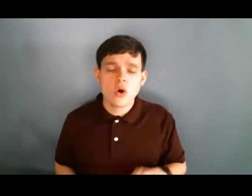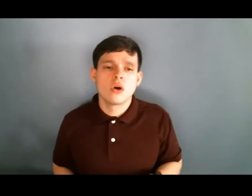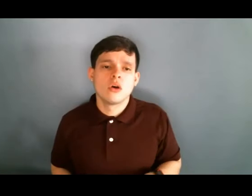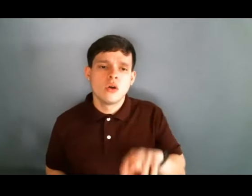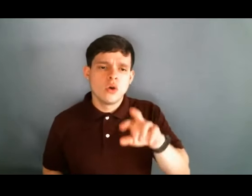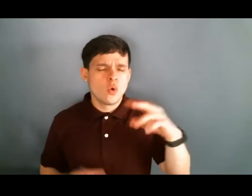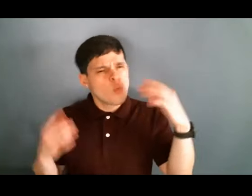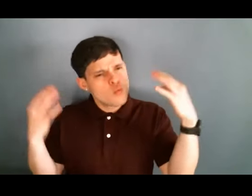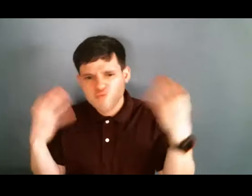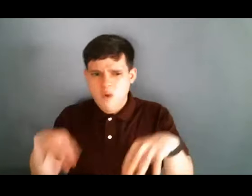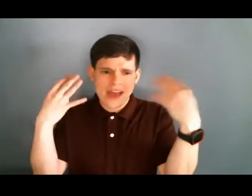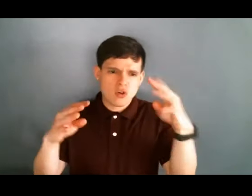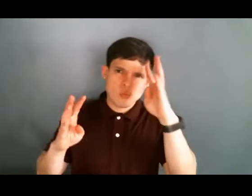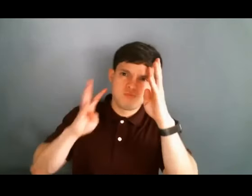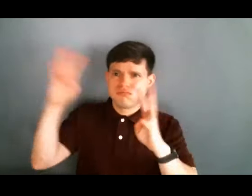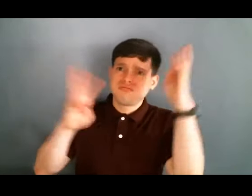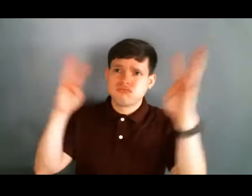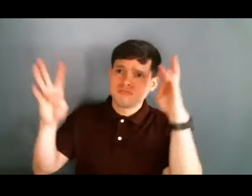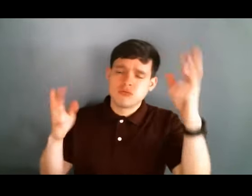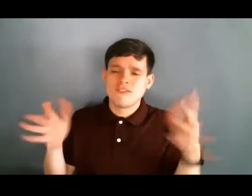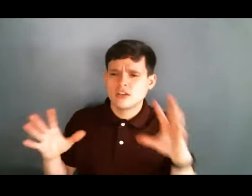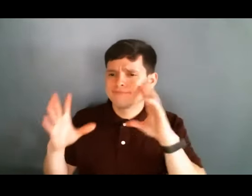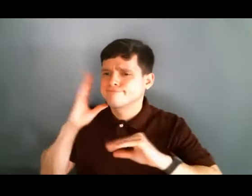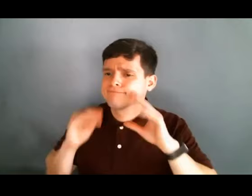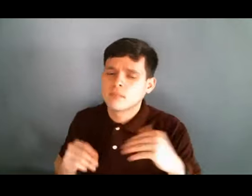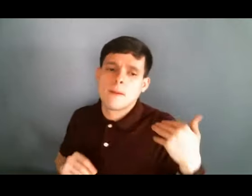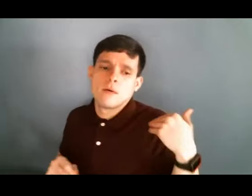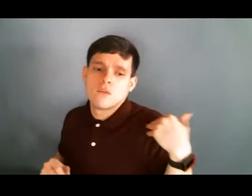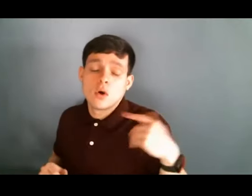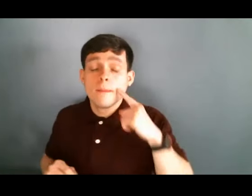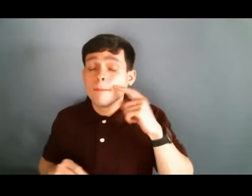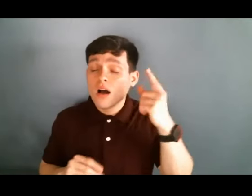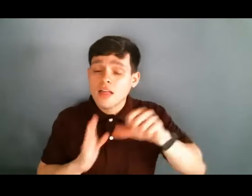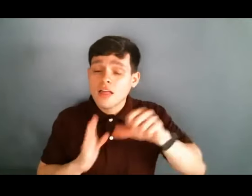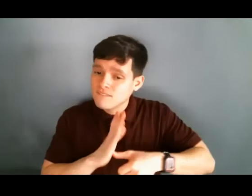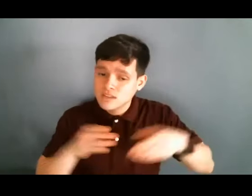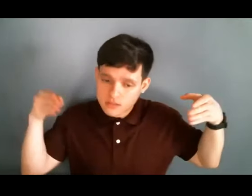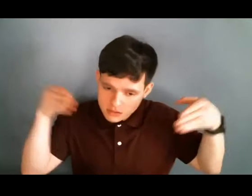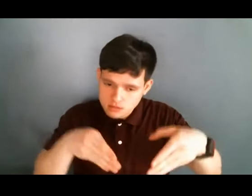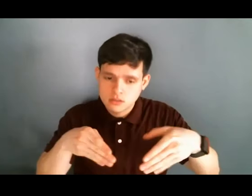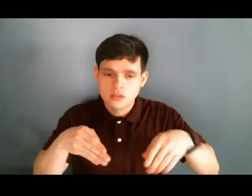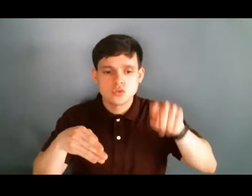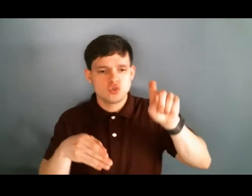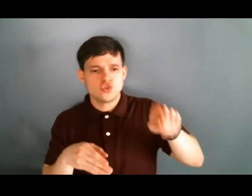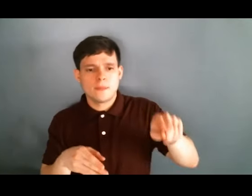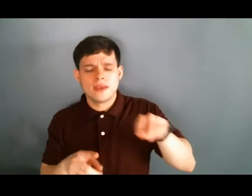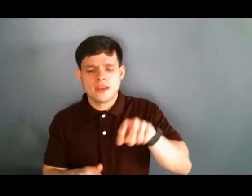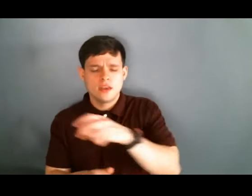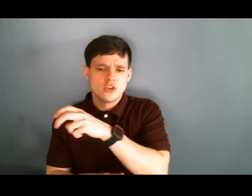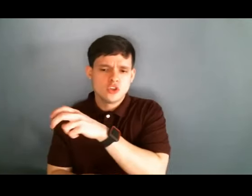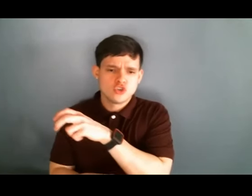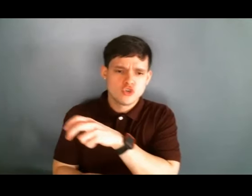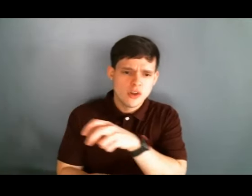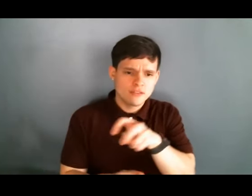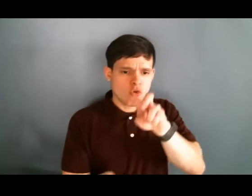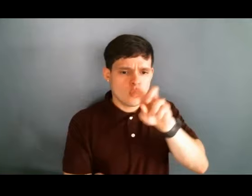of something you've explored before. So really the emphasis should be on the idea that it's transforming or it's brand